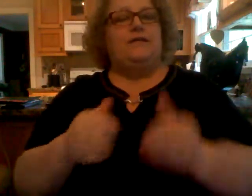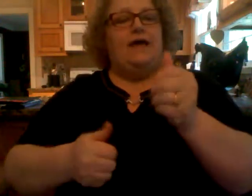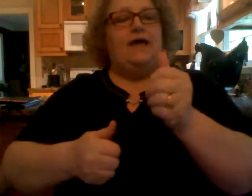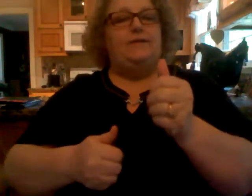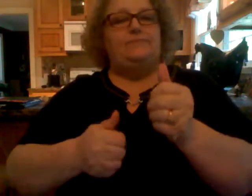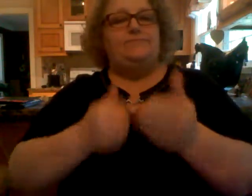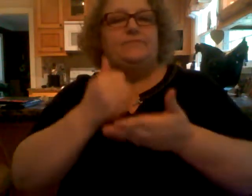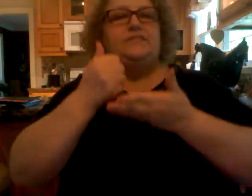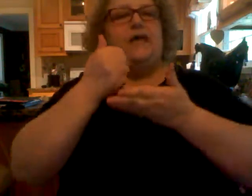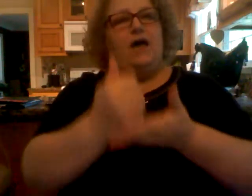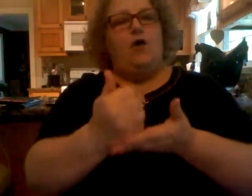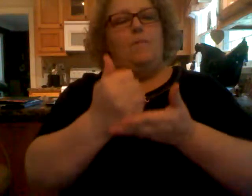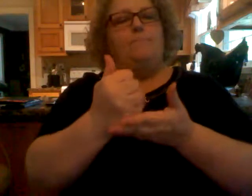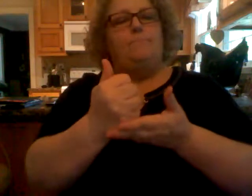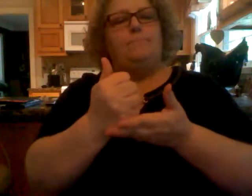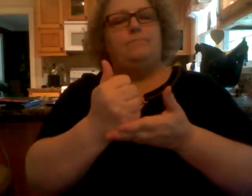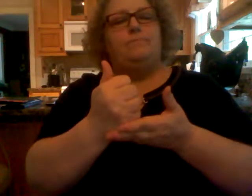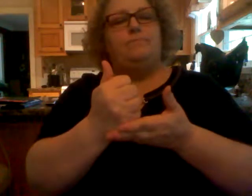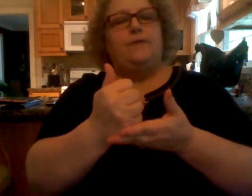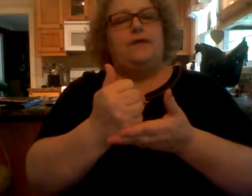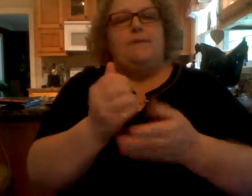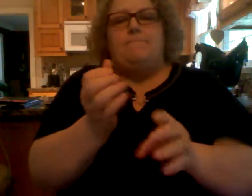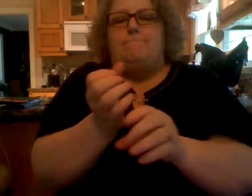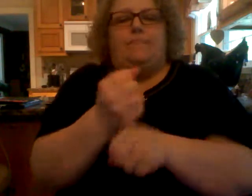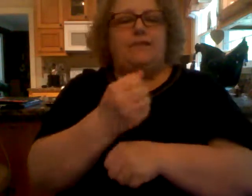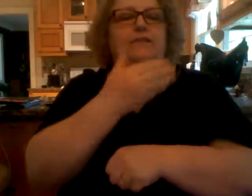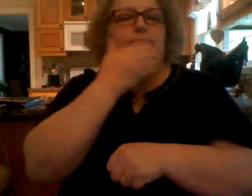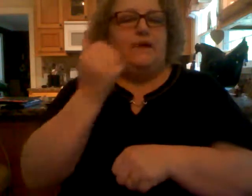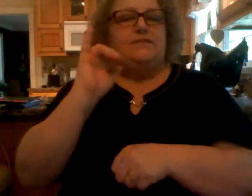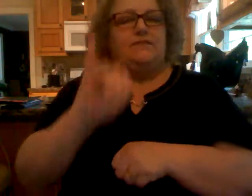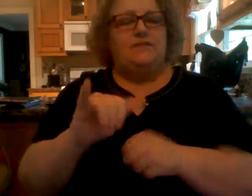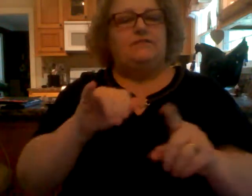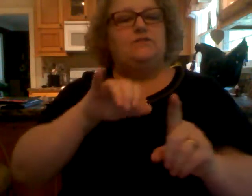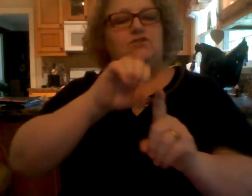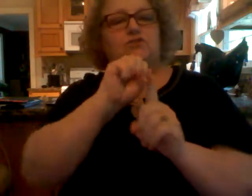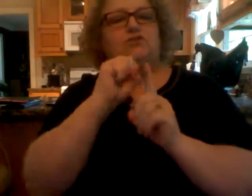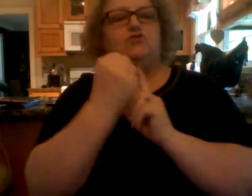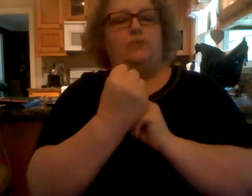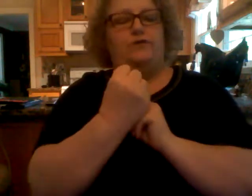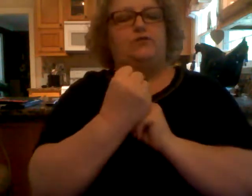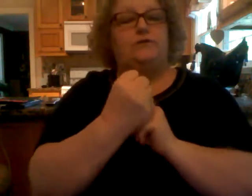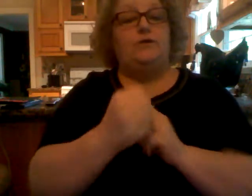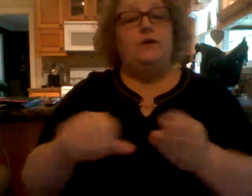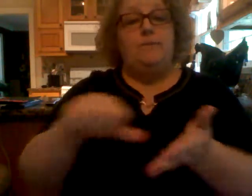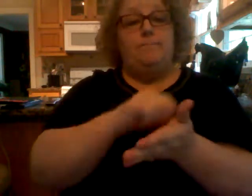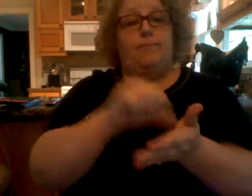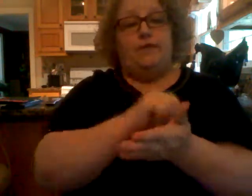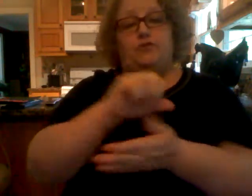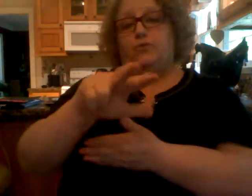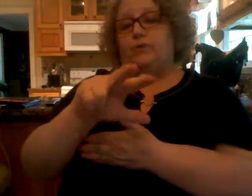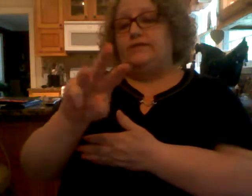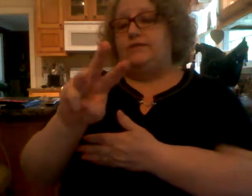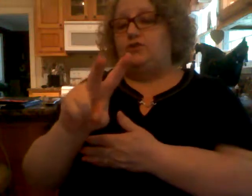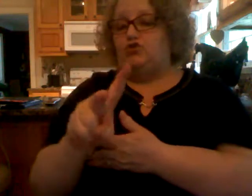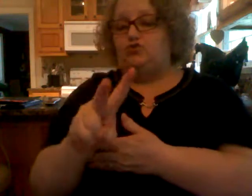book on page 362 talks about interdependence and coevolution a little bit more, but I just want to touch on this video a little